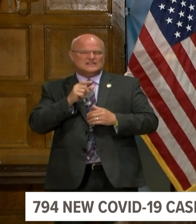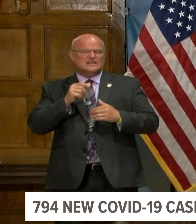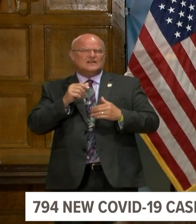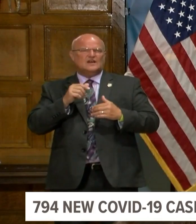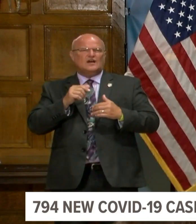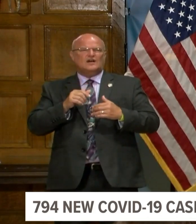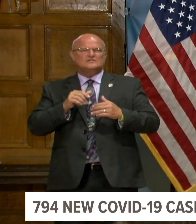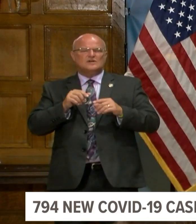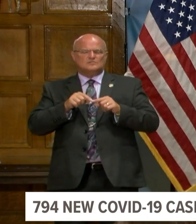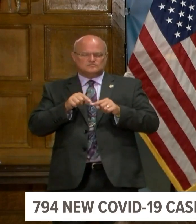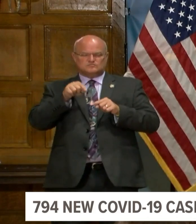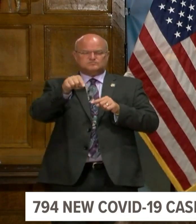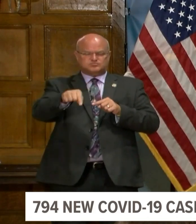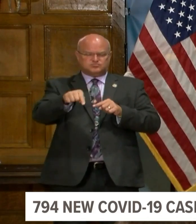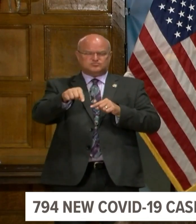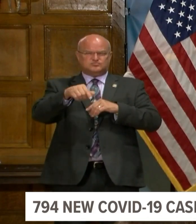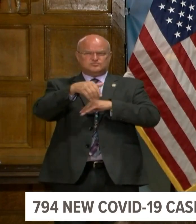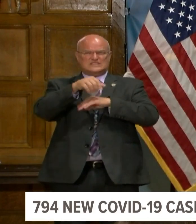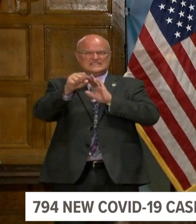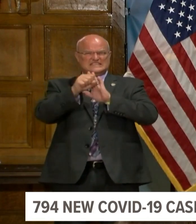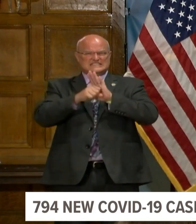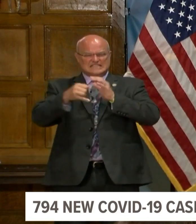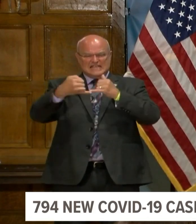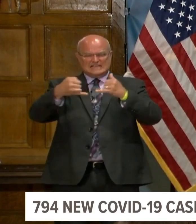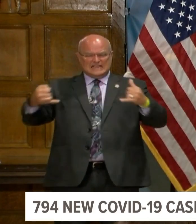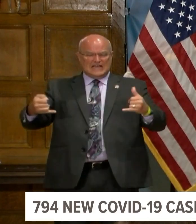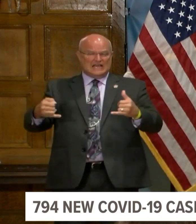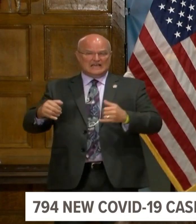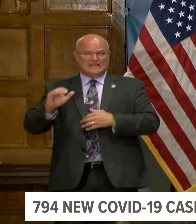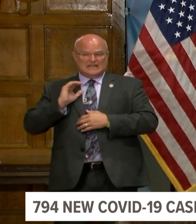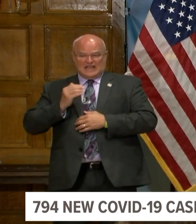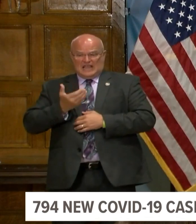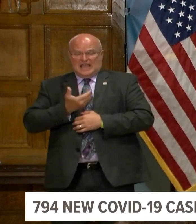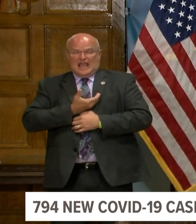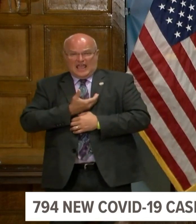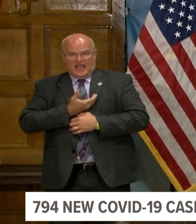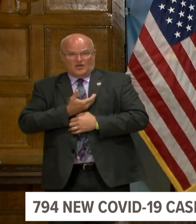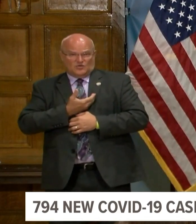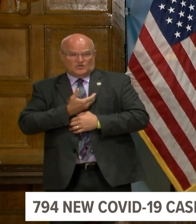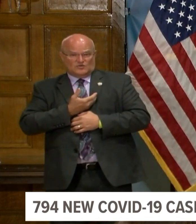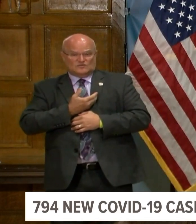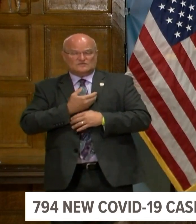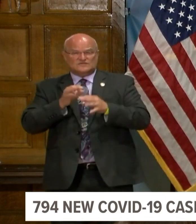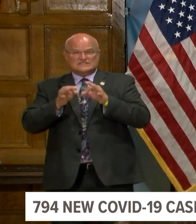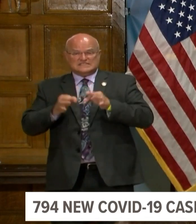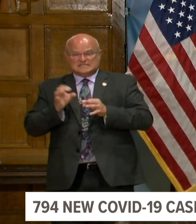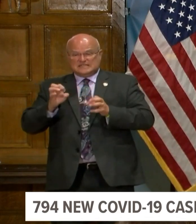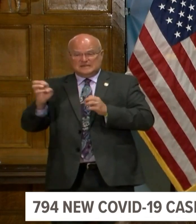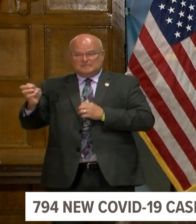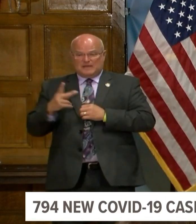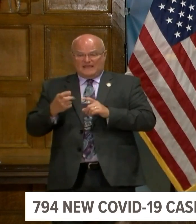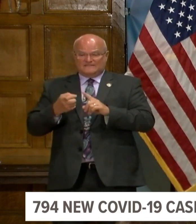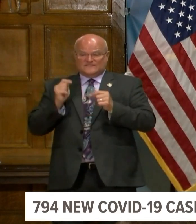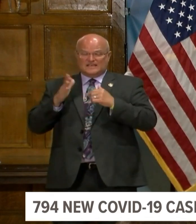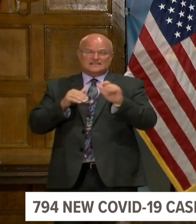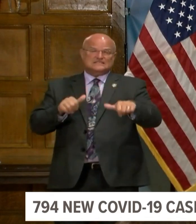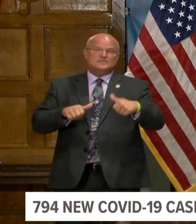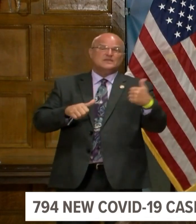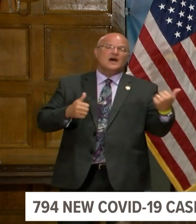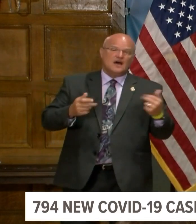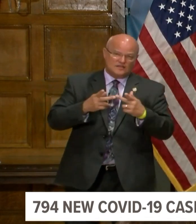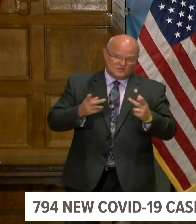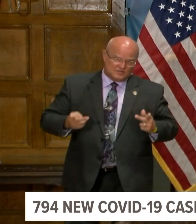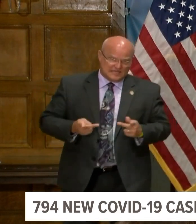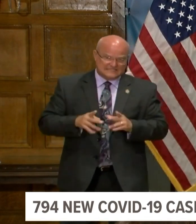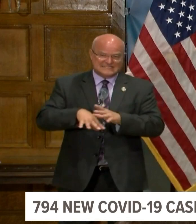going across the border, because in some cases, our facilities may be getting results back faster than some of the